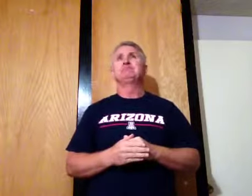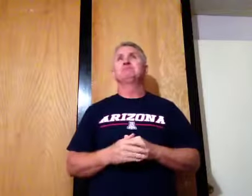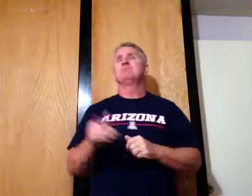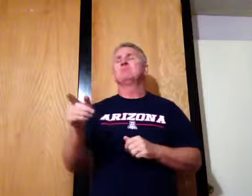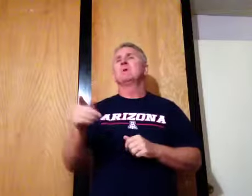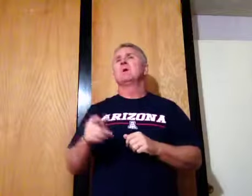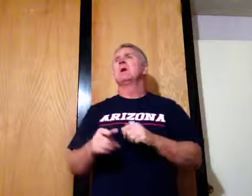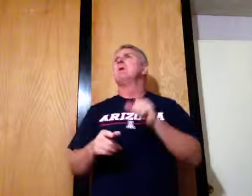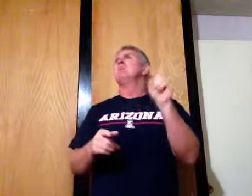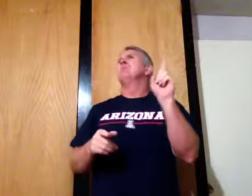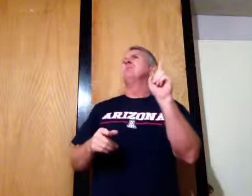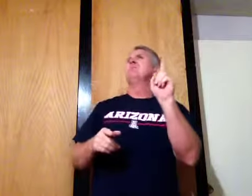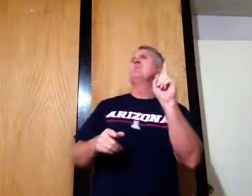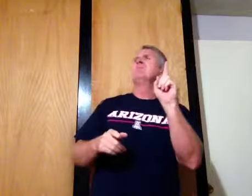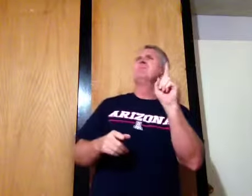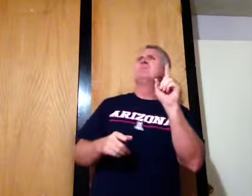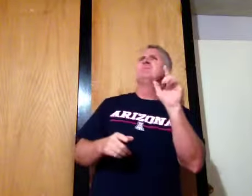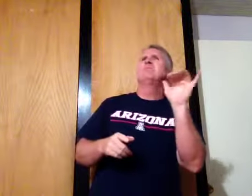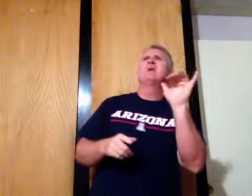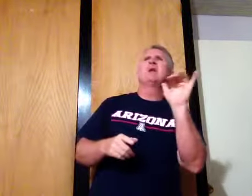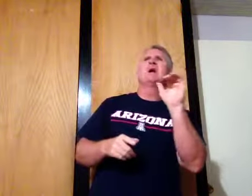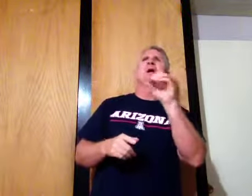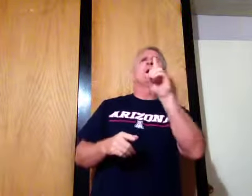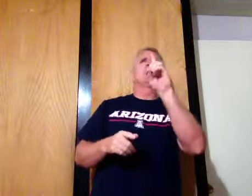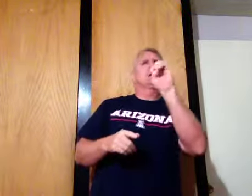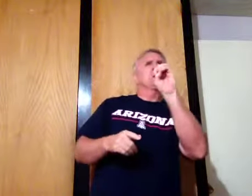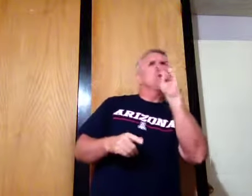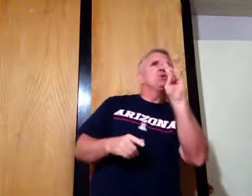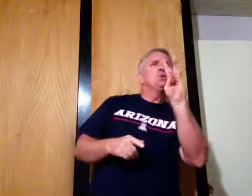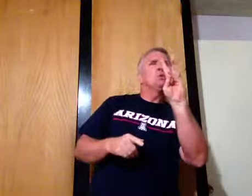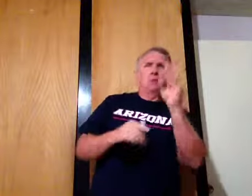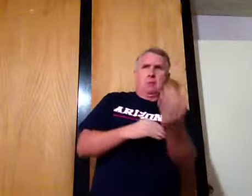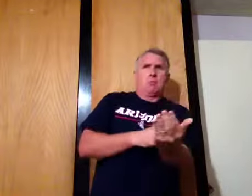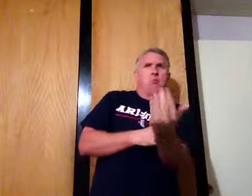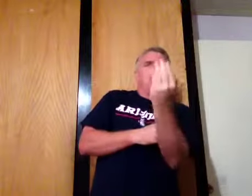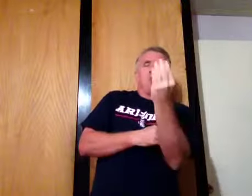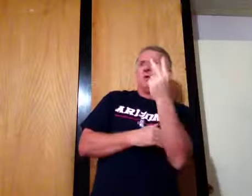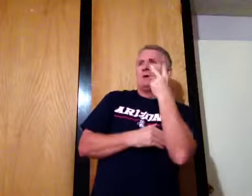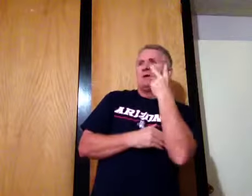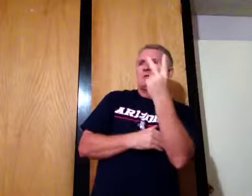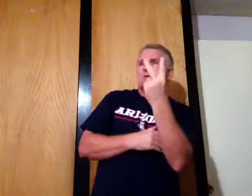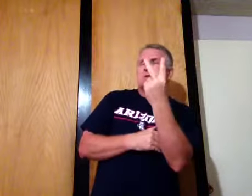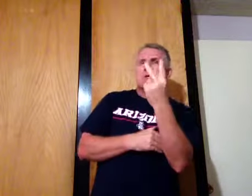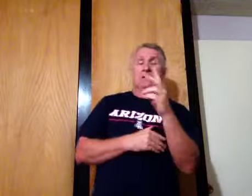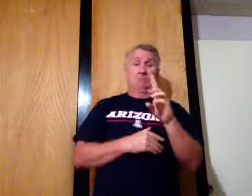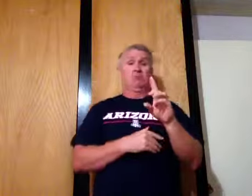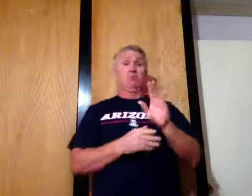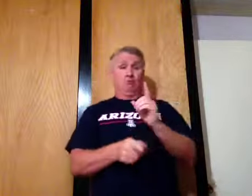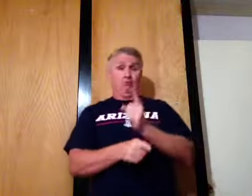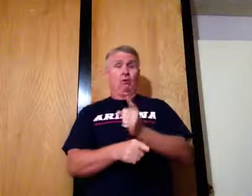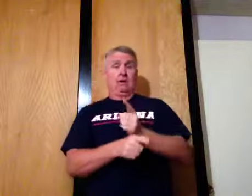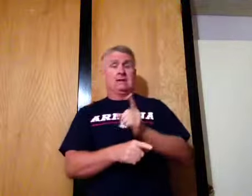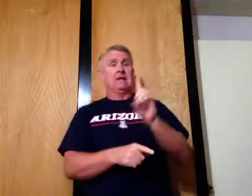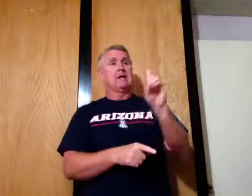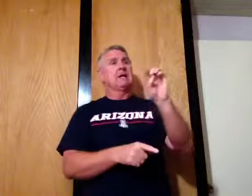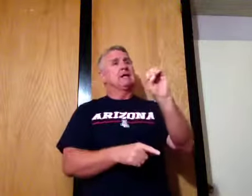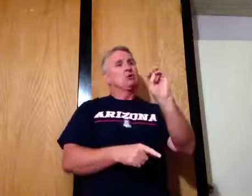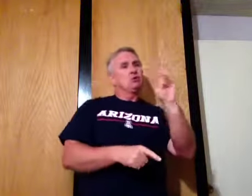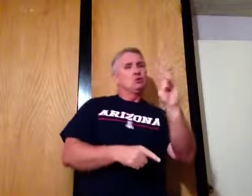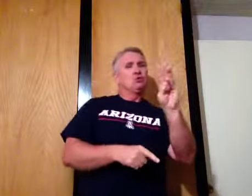in the morning. Okay, dew on the grass. If you happen to get up nice and early,